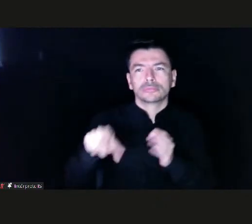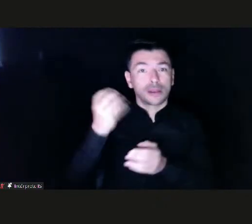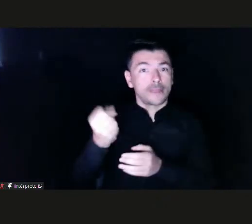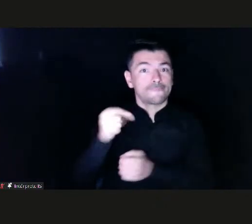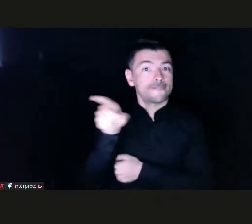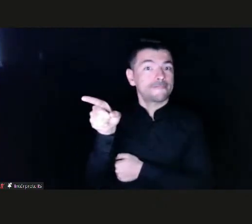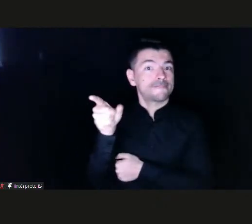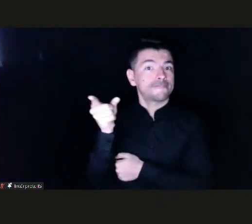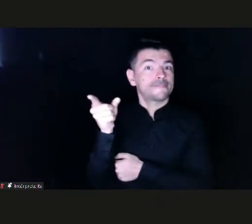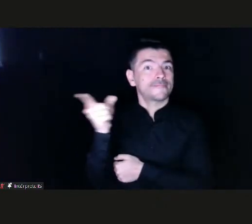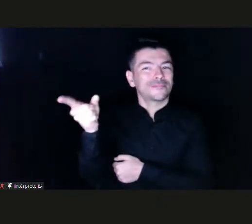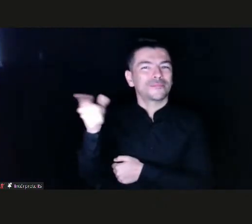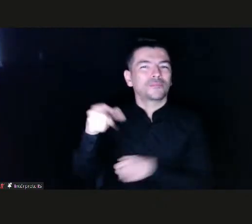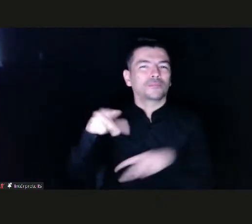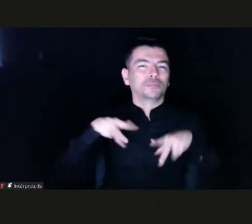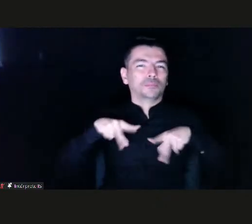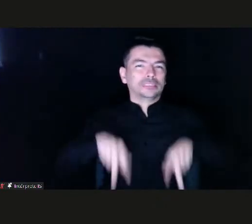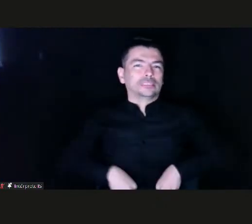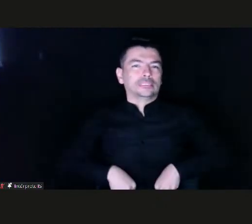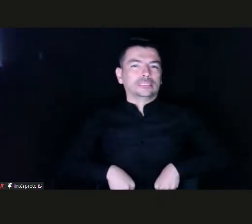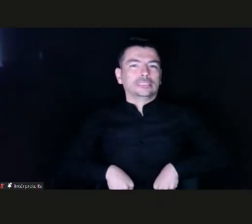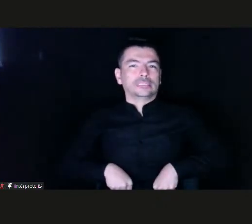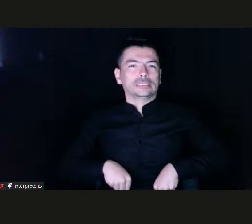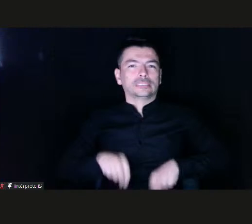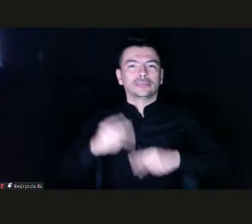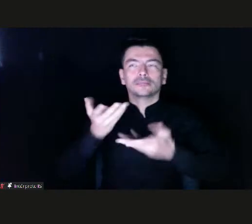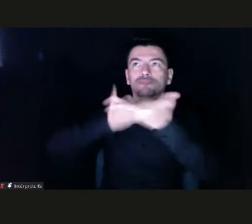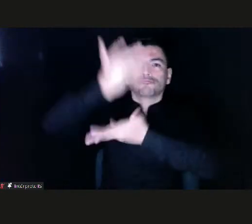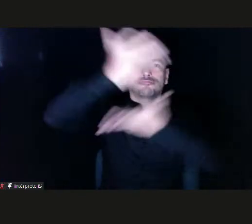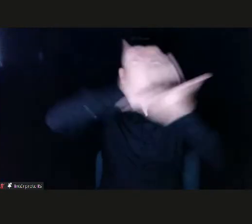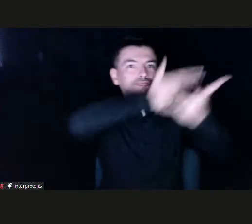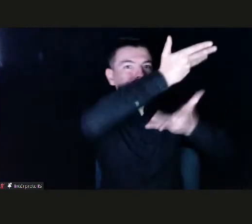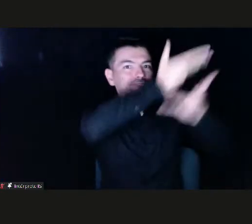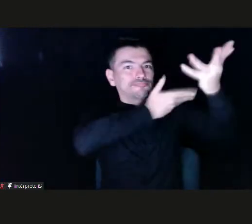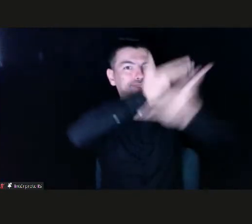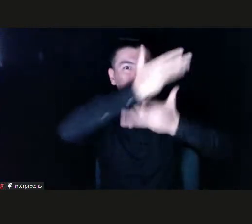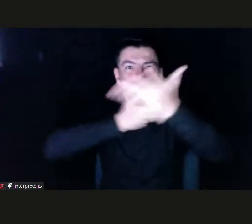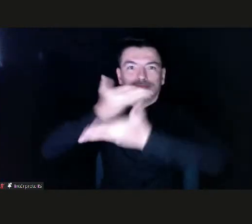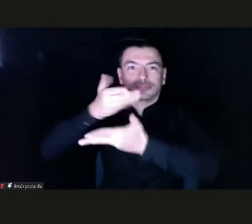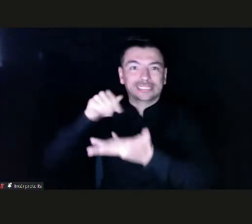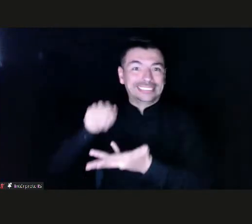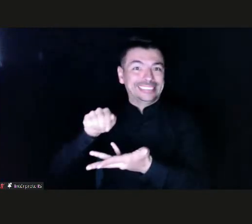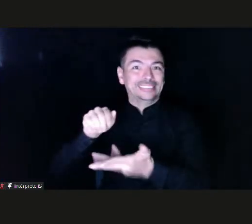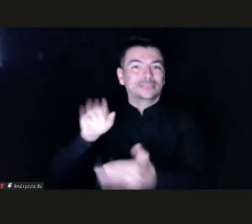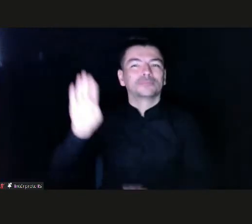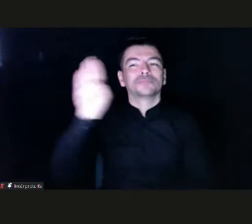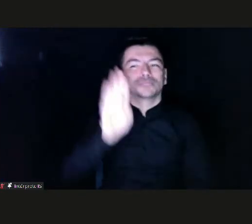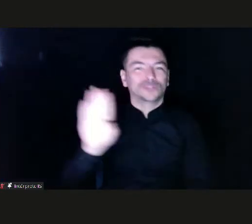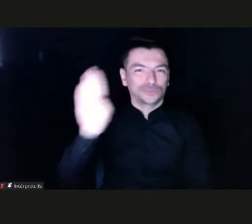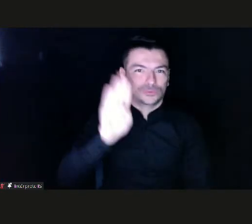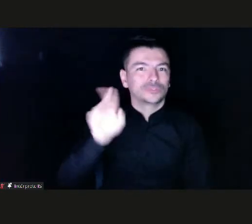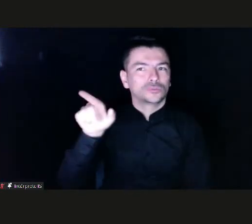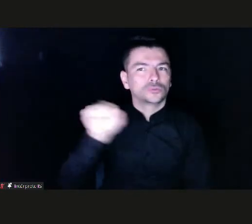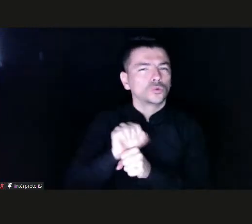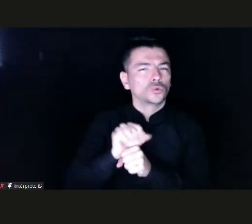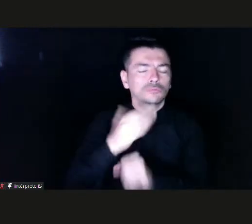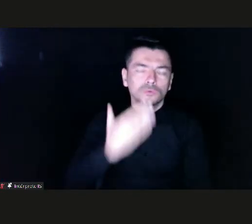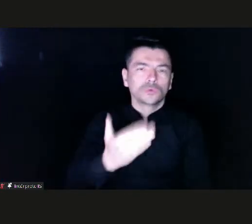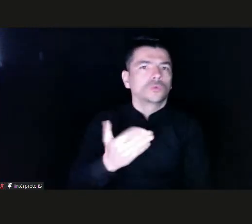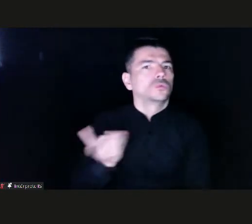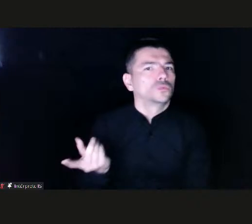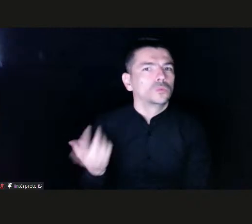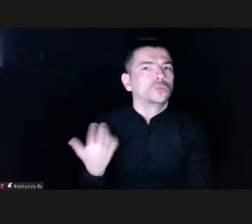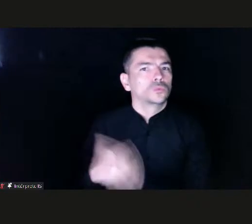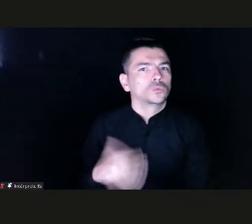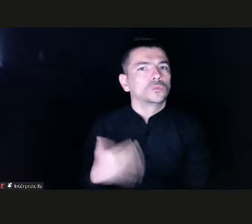consultant. She's worked in broadcasting, sales, and marketing, as well as market research, tourism, public relations,